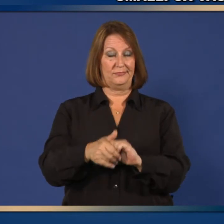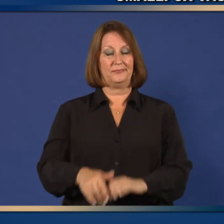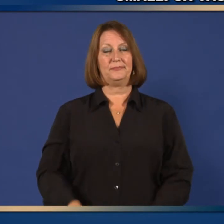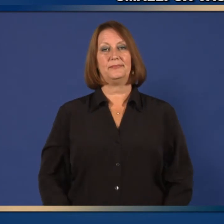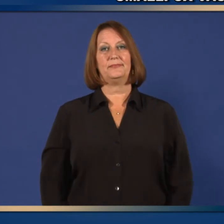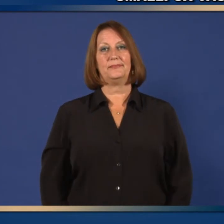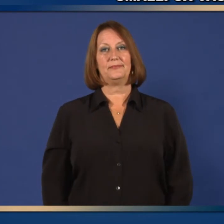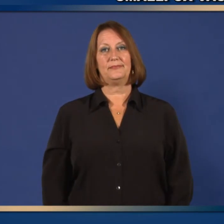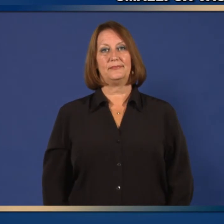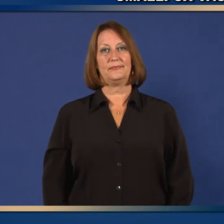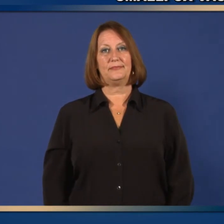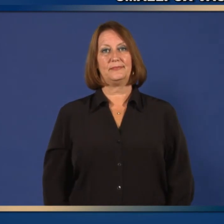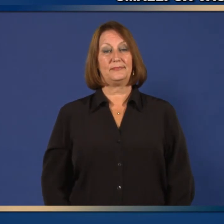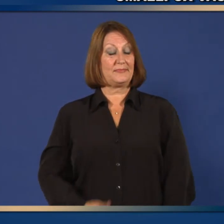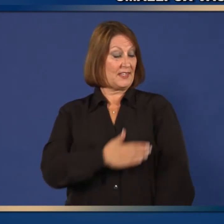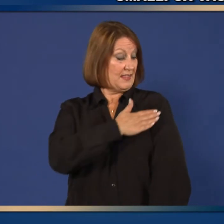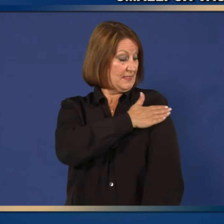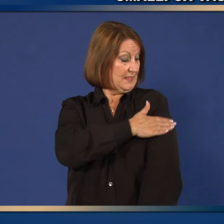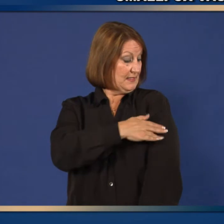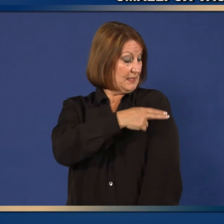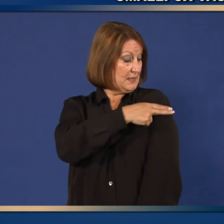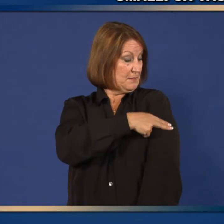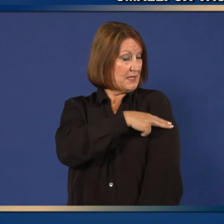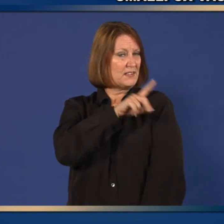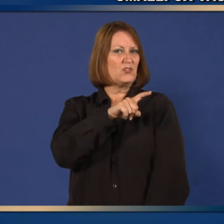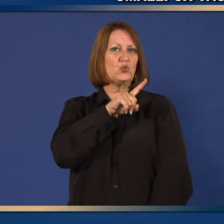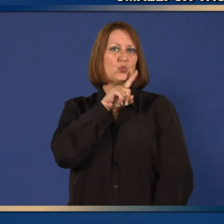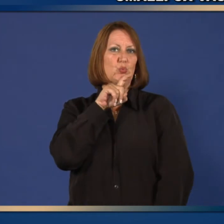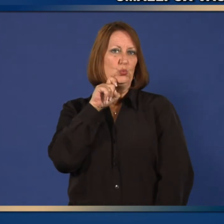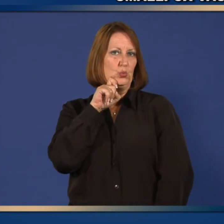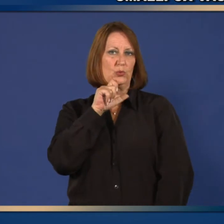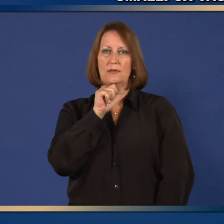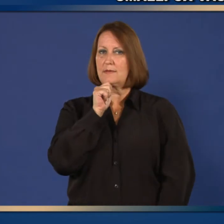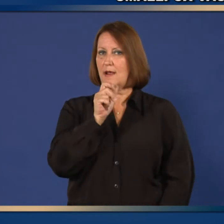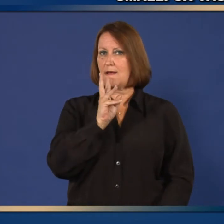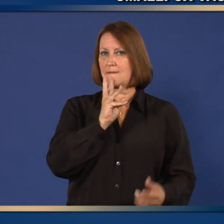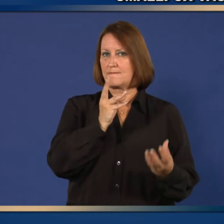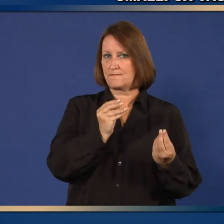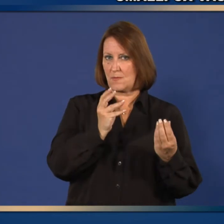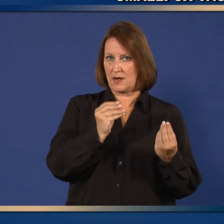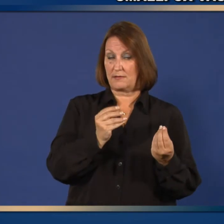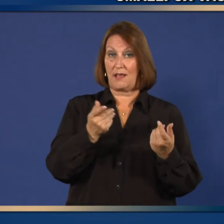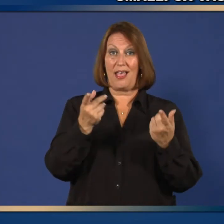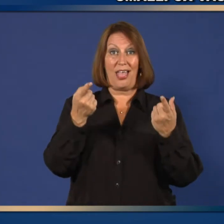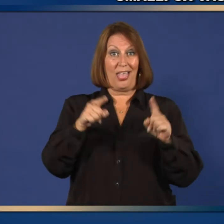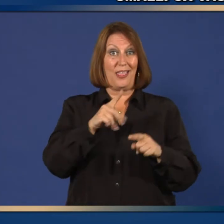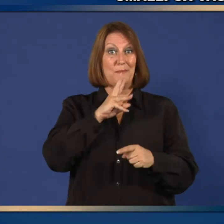If the gauze bandage gets wet, change it right away.